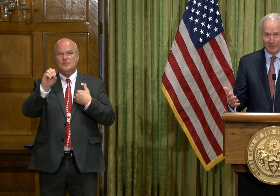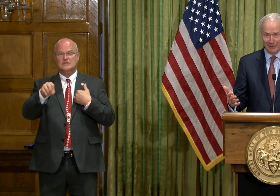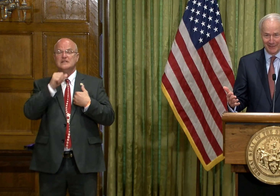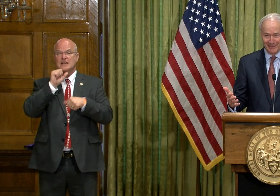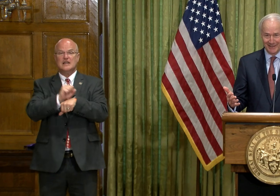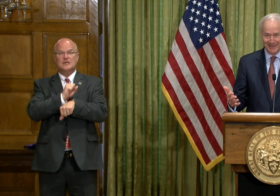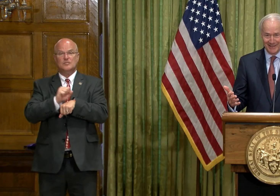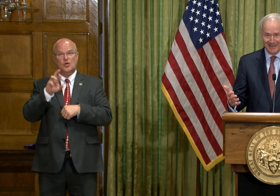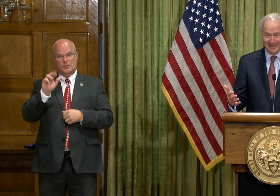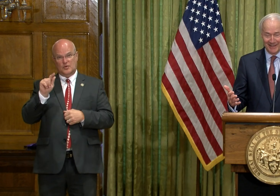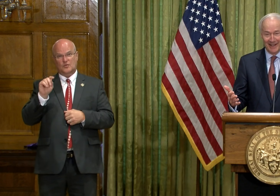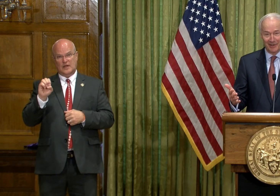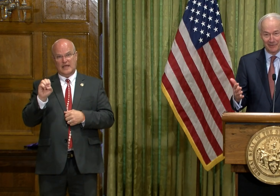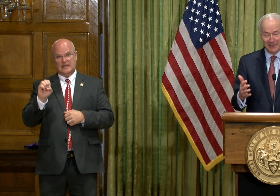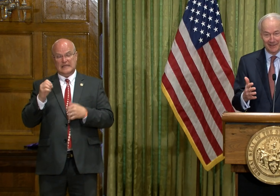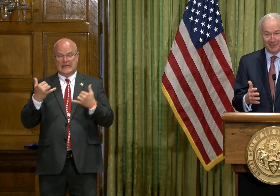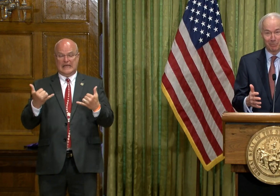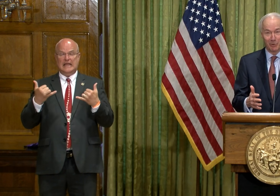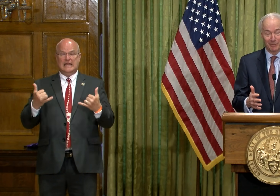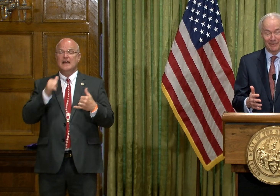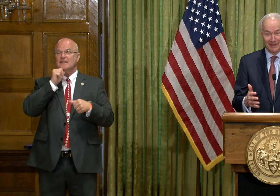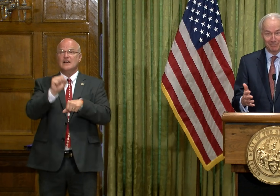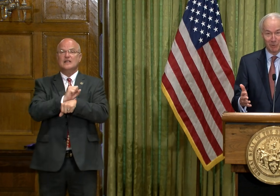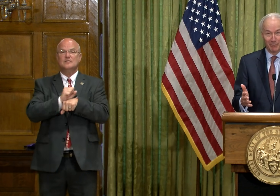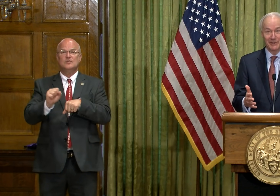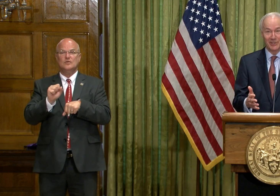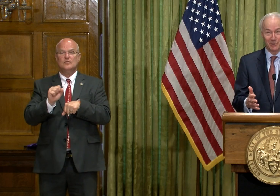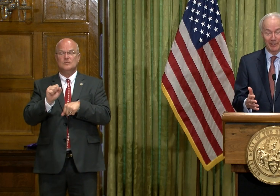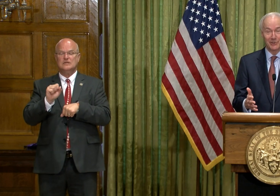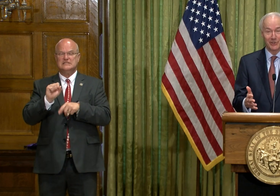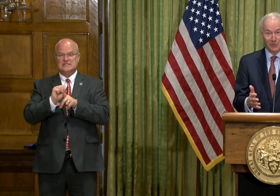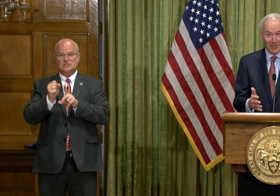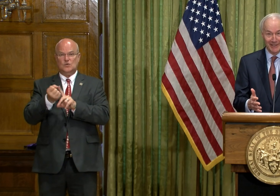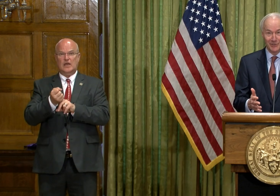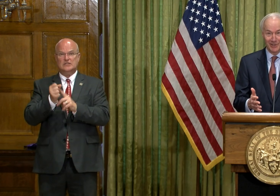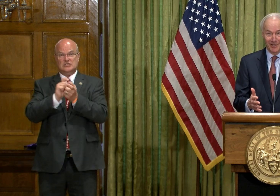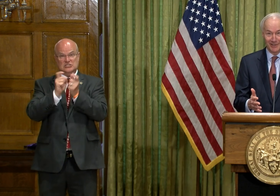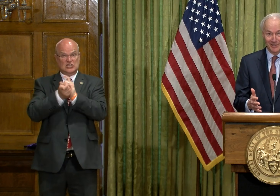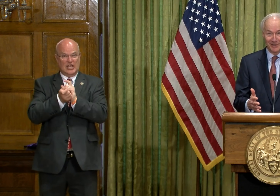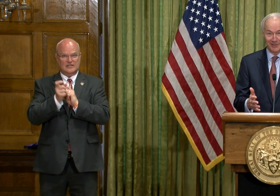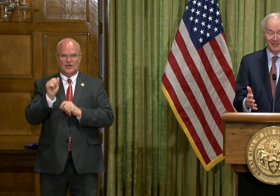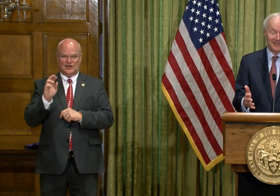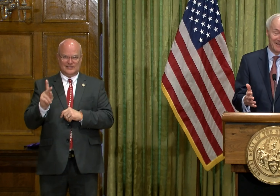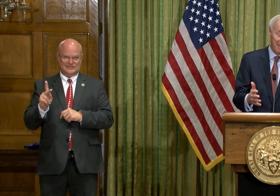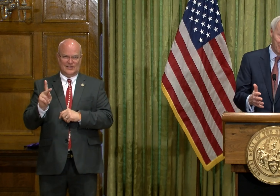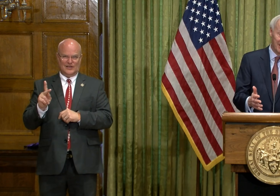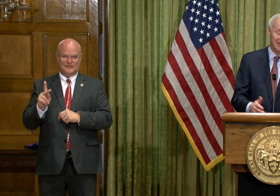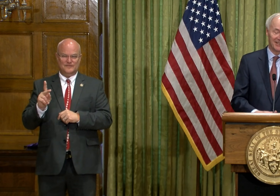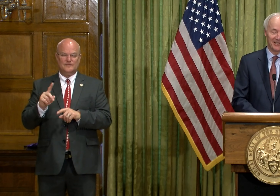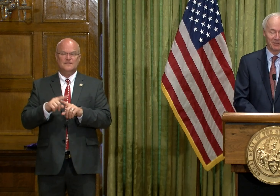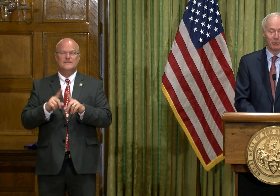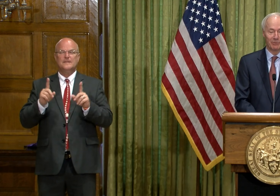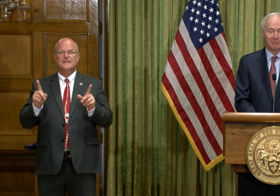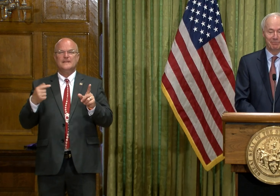3.5% unemployment rate. And now the employment situation has changed in Arkansas,